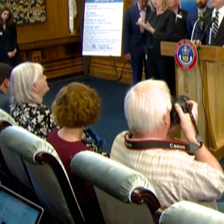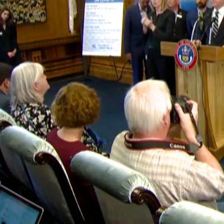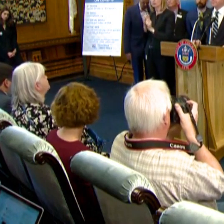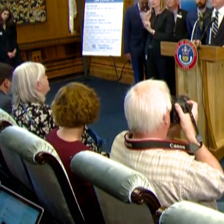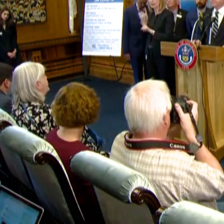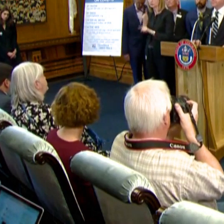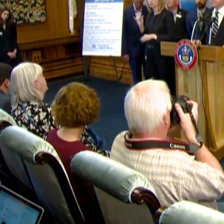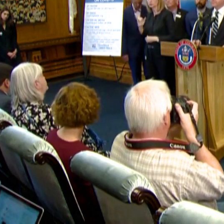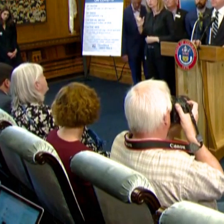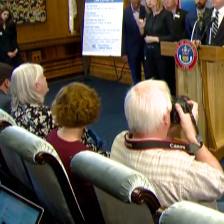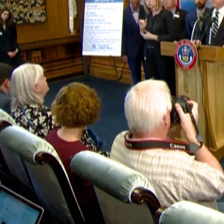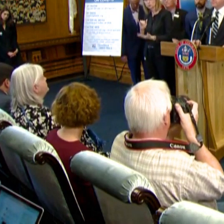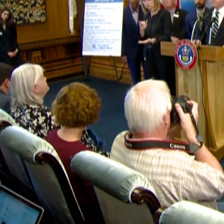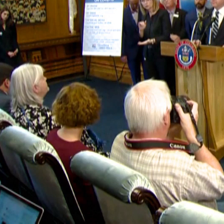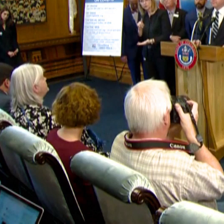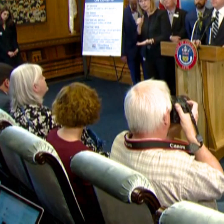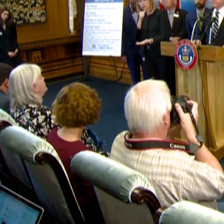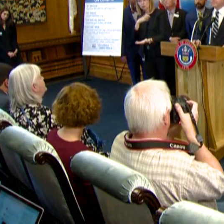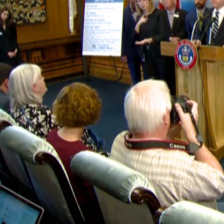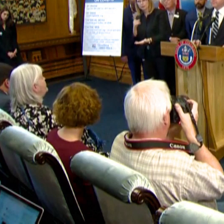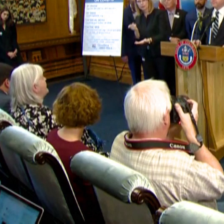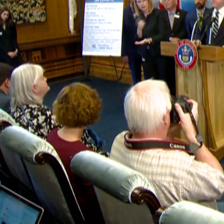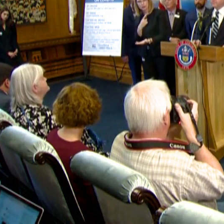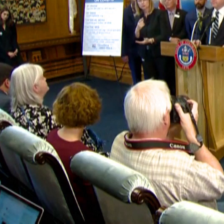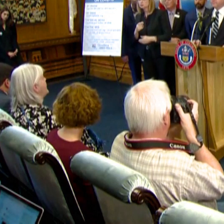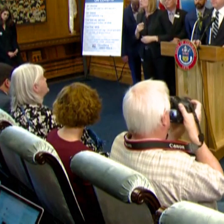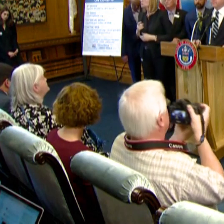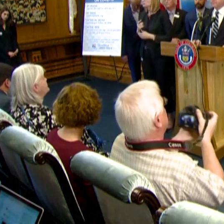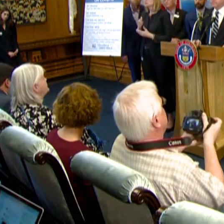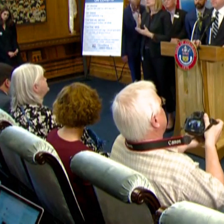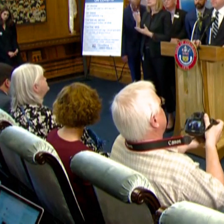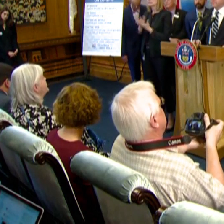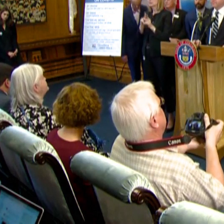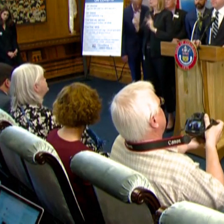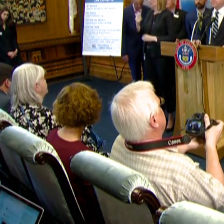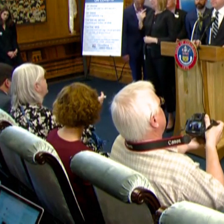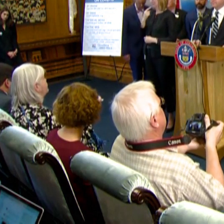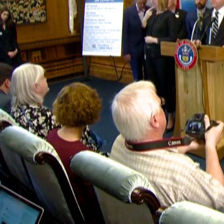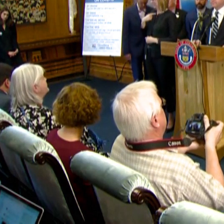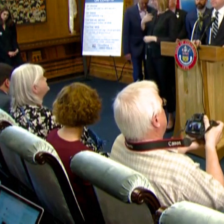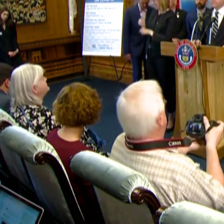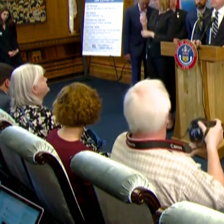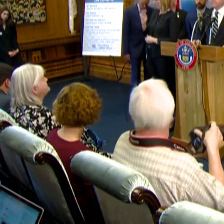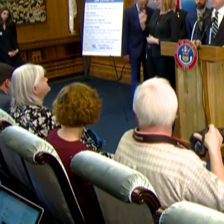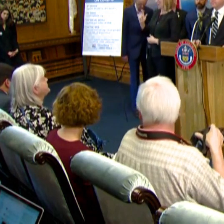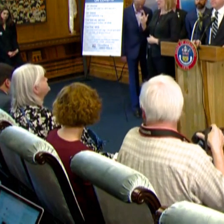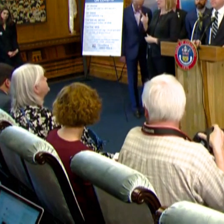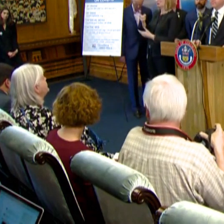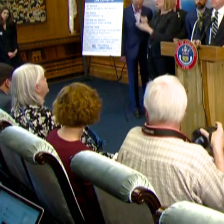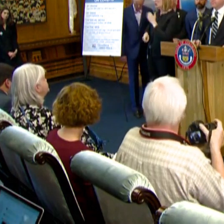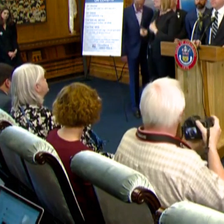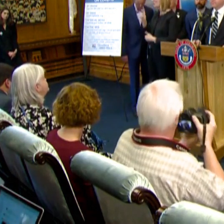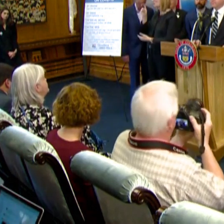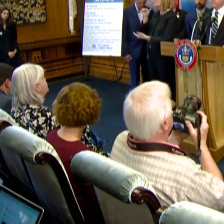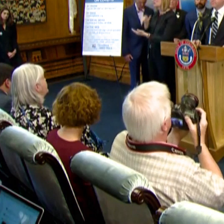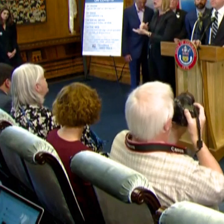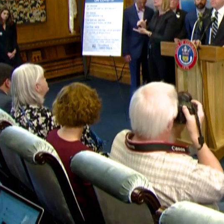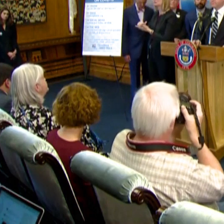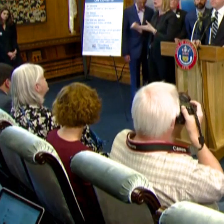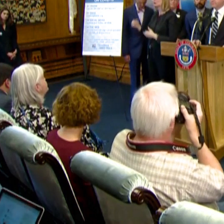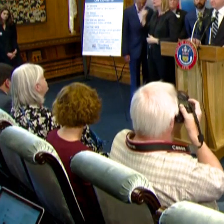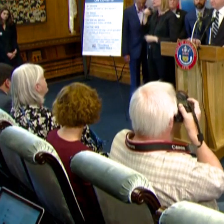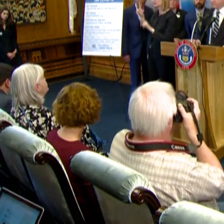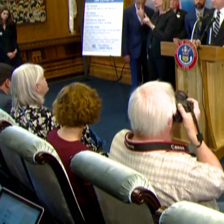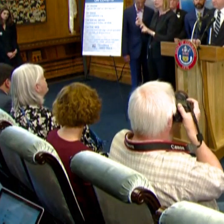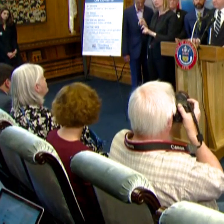been reports that people have been billed thousands of dollars for these tests that have been tested in other states. Is the state providing